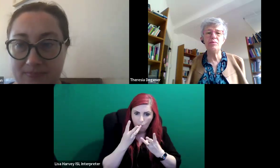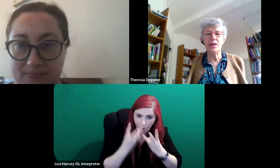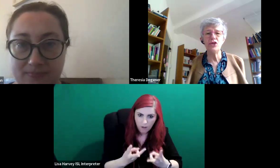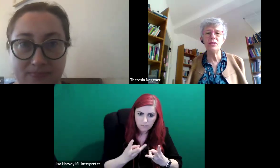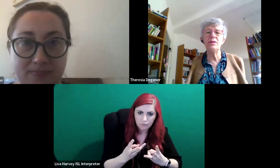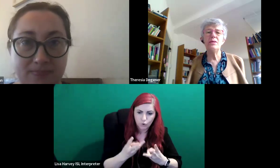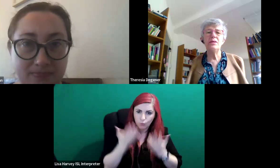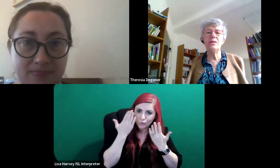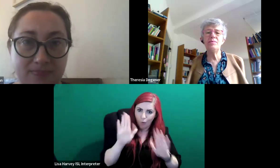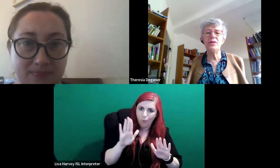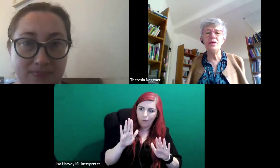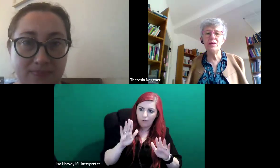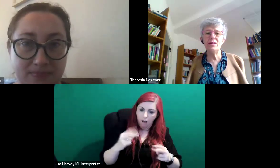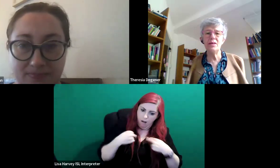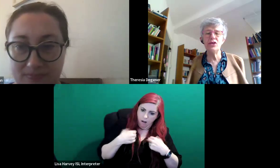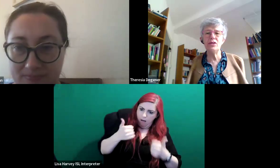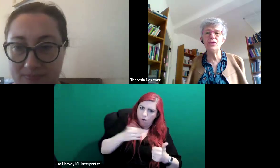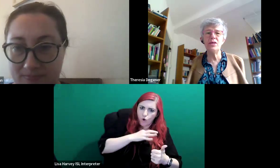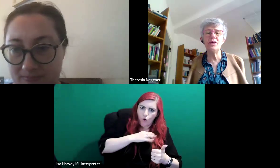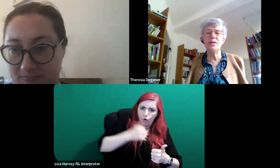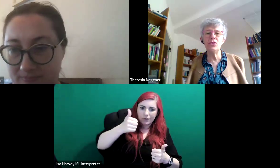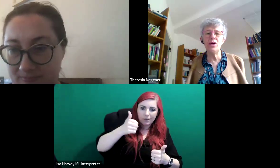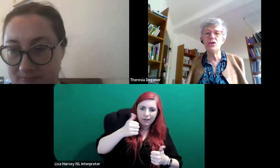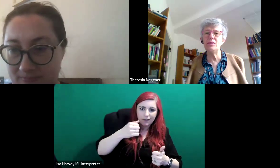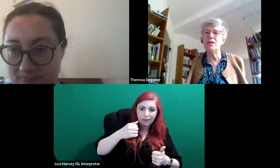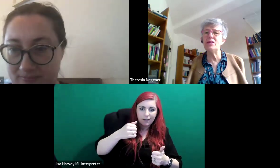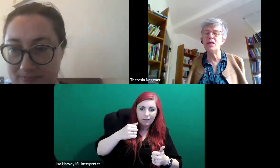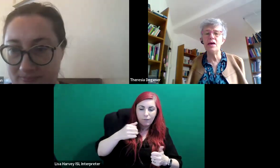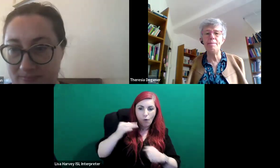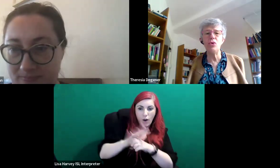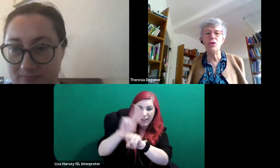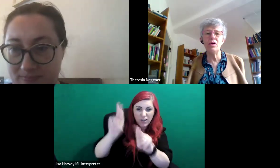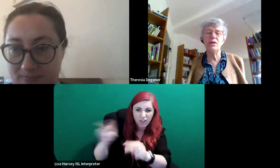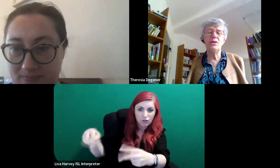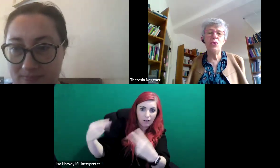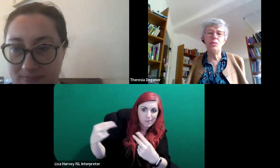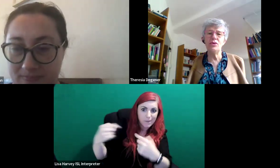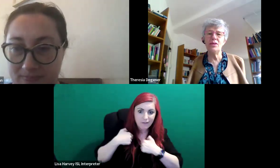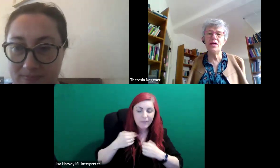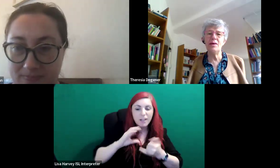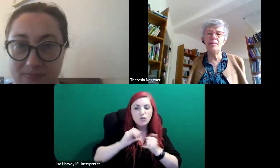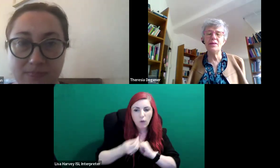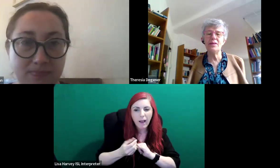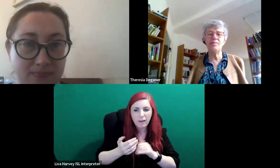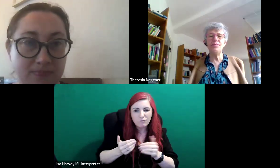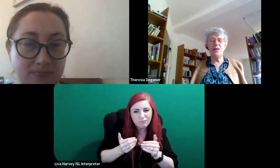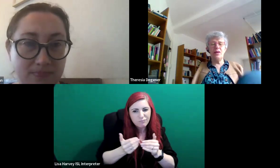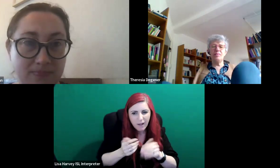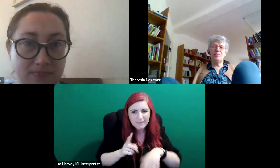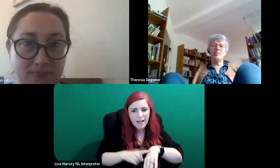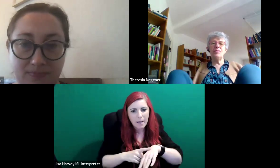good impression in the international arena, they try to be in time or almost in time. But